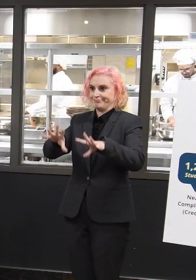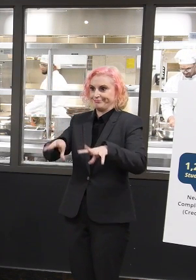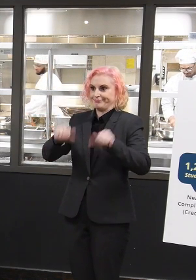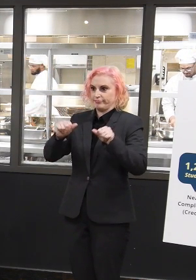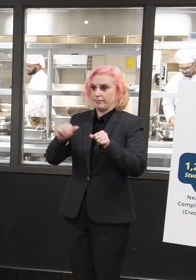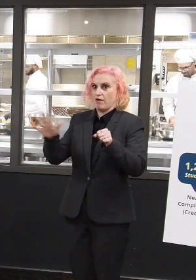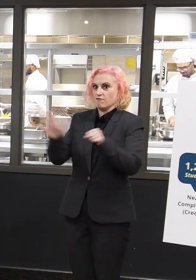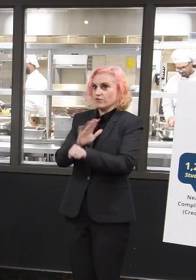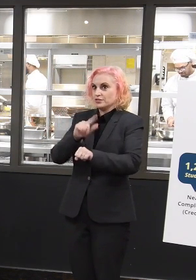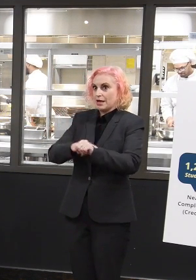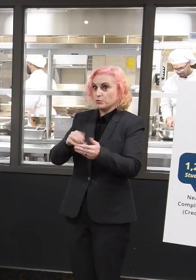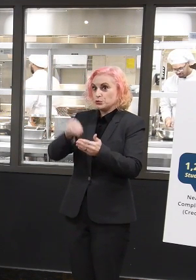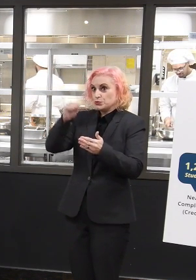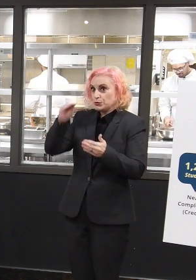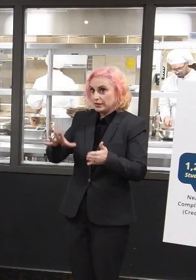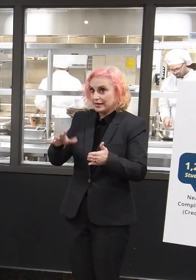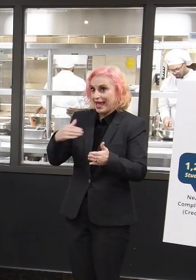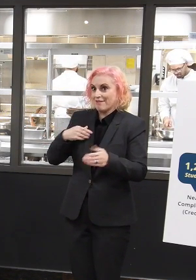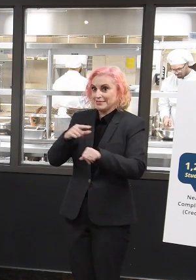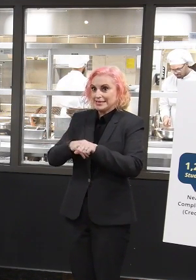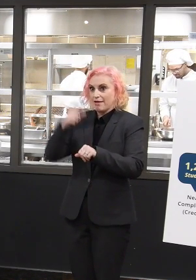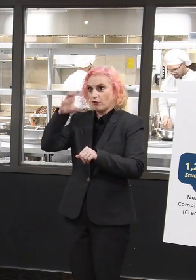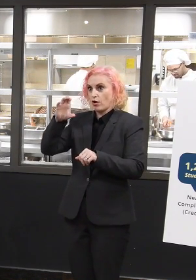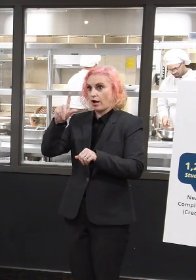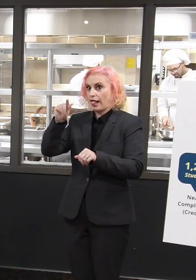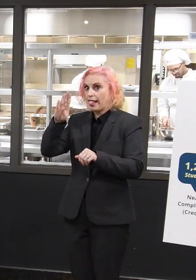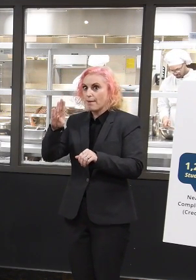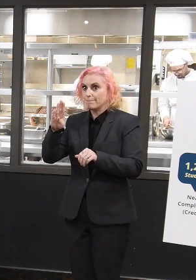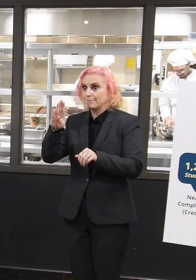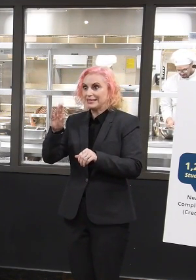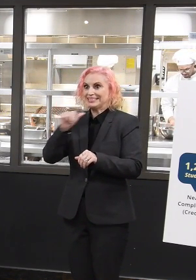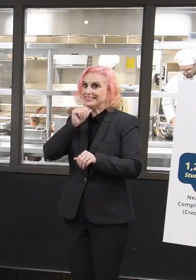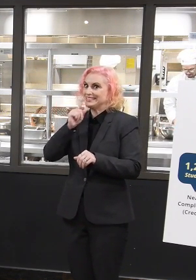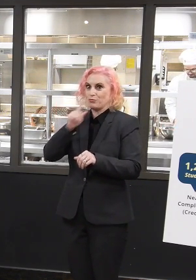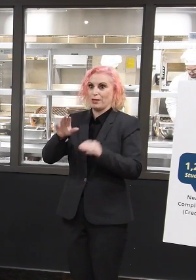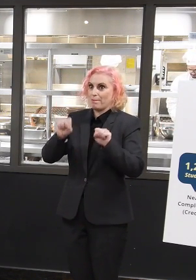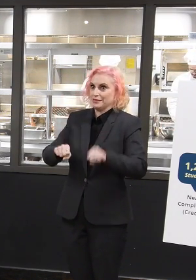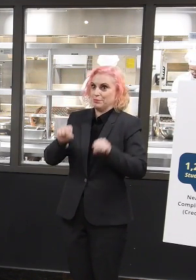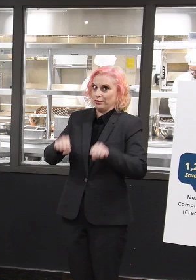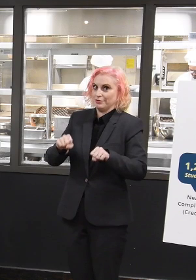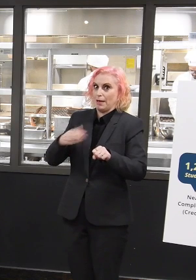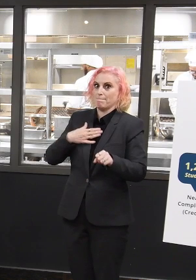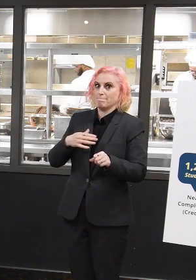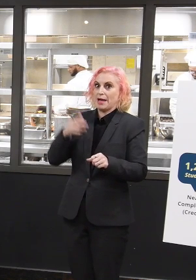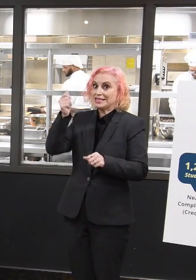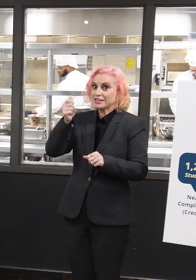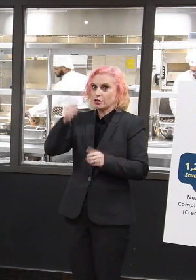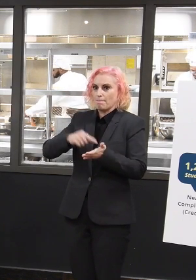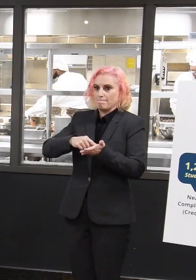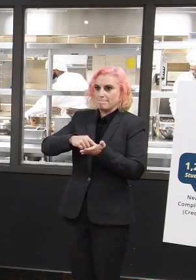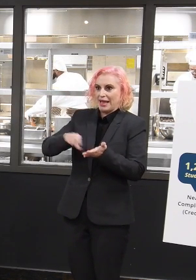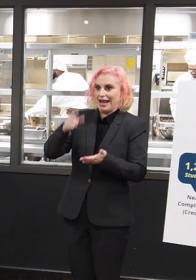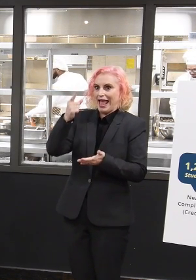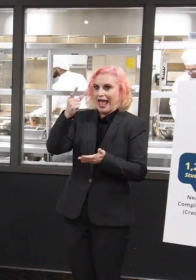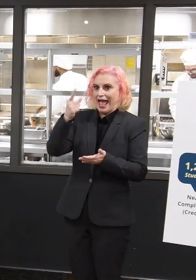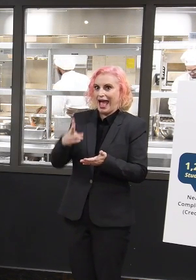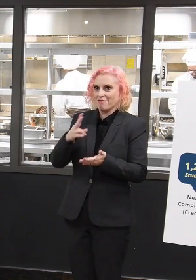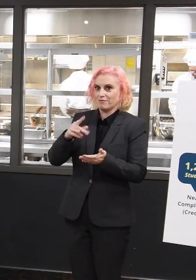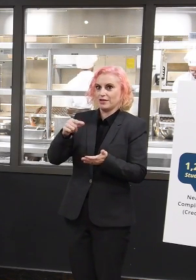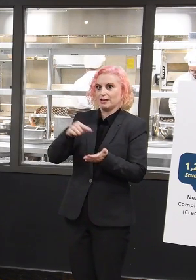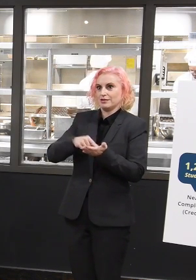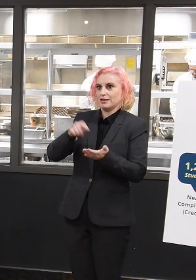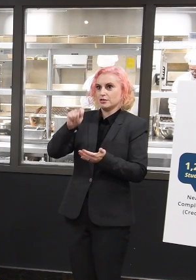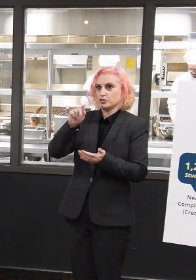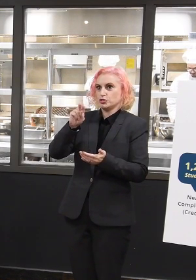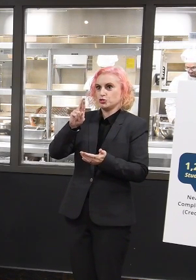time for school or clubs just would not have been likely. My scholarship paid for half of my tuition every